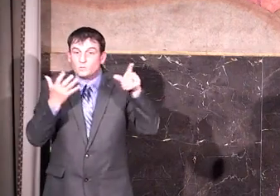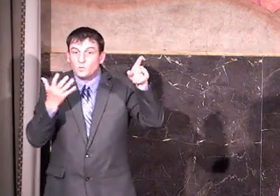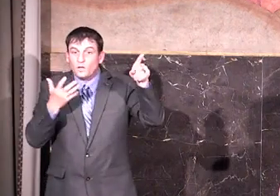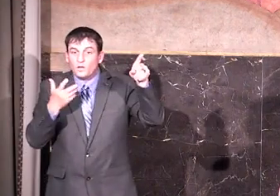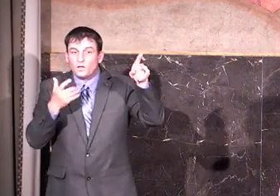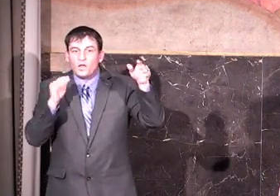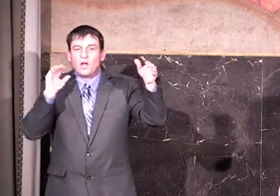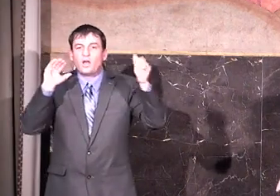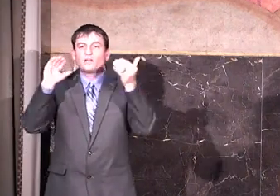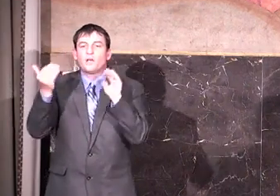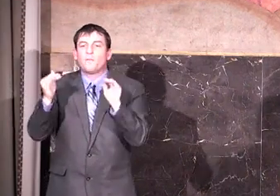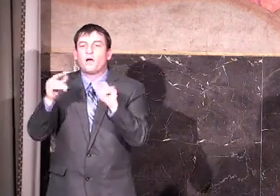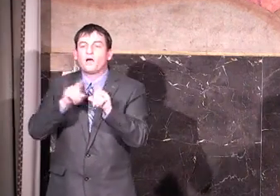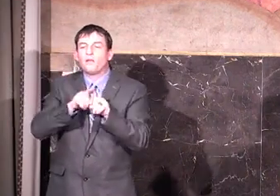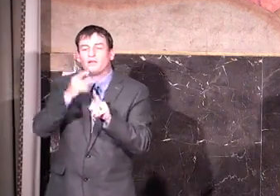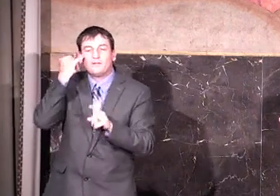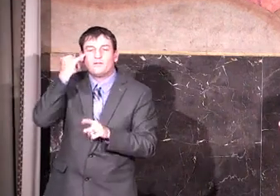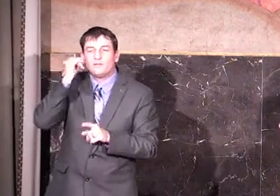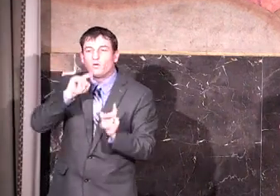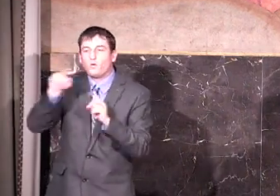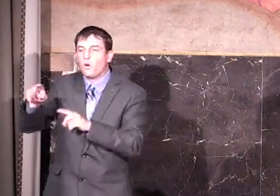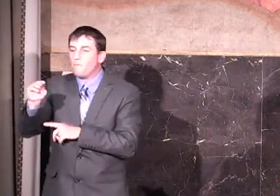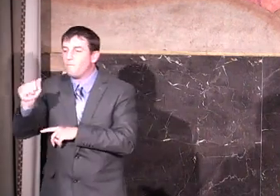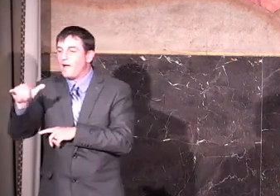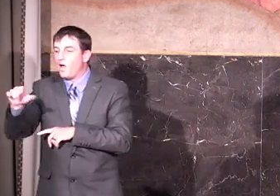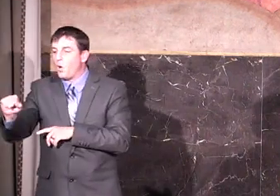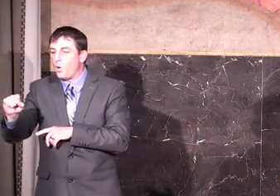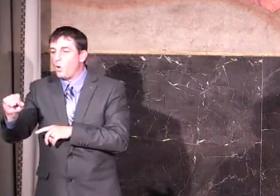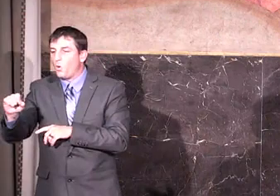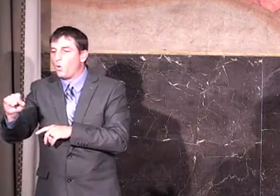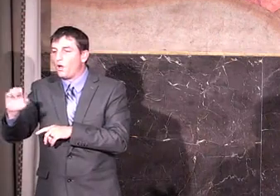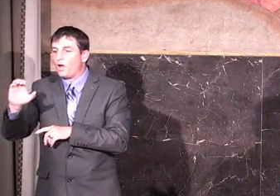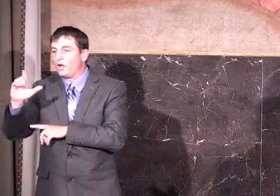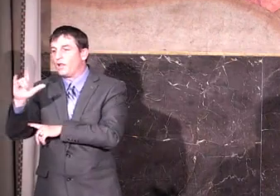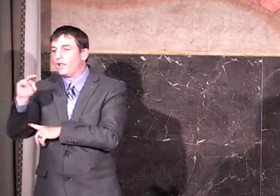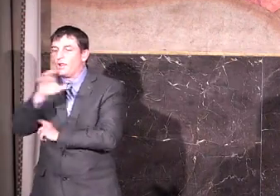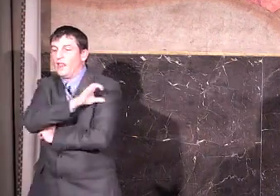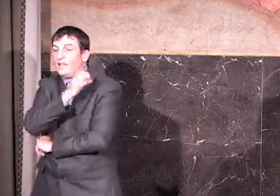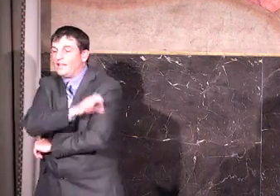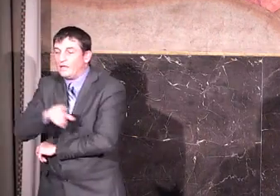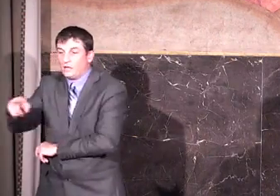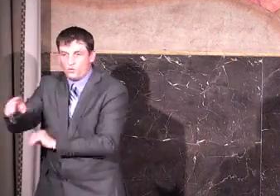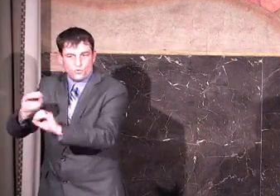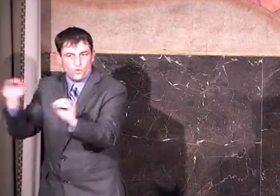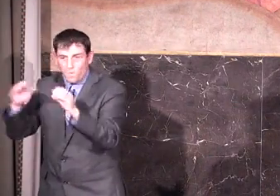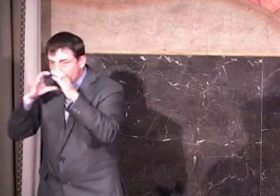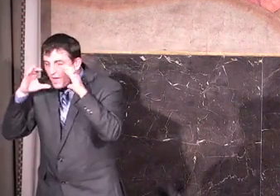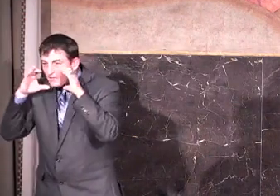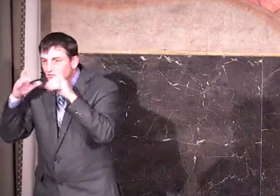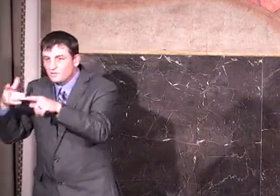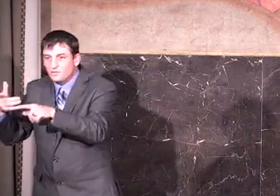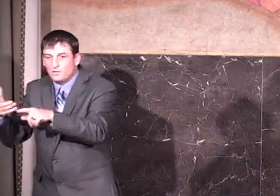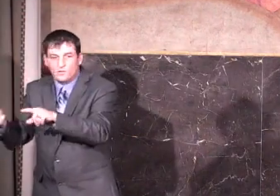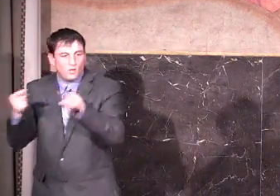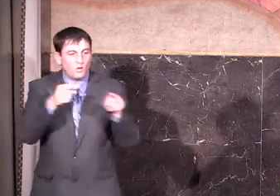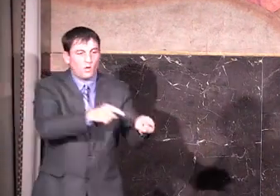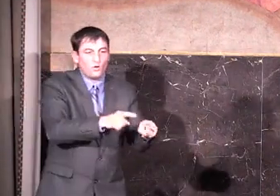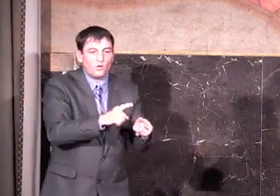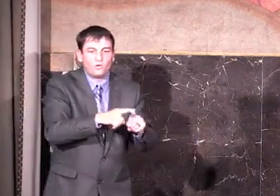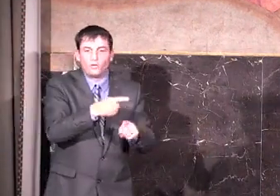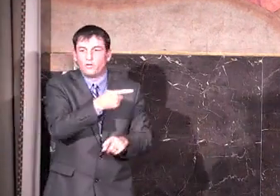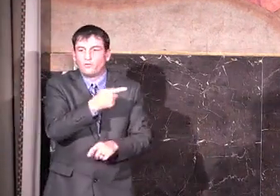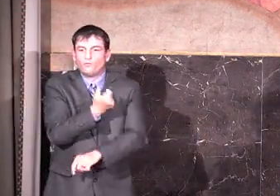going to the Mayo Clinic without one and then going to I think it was a vent manufacturer